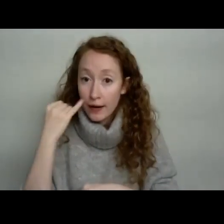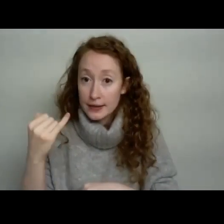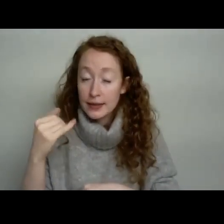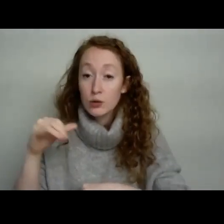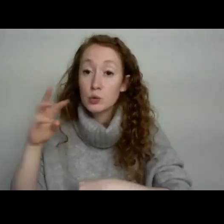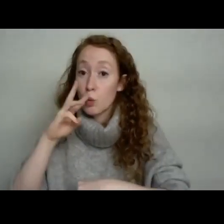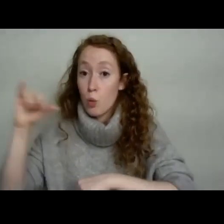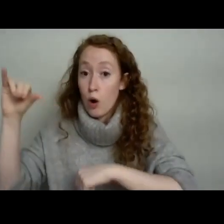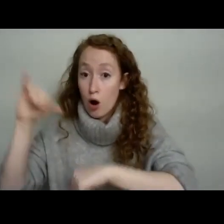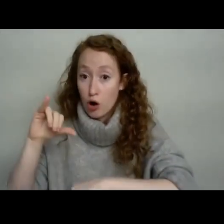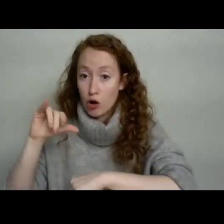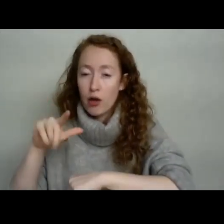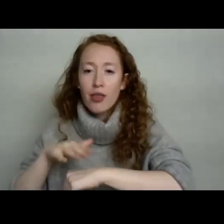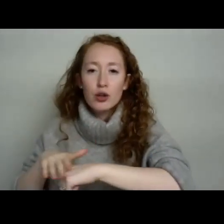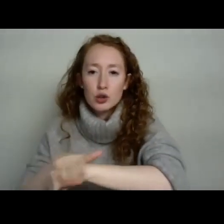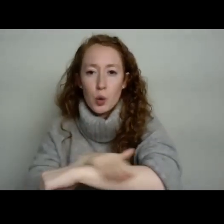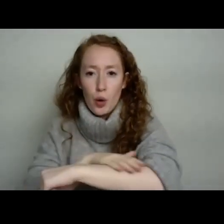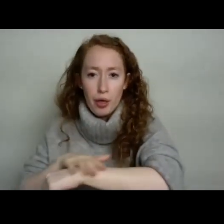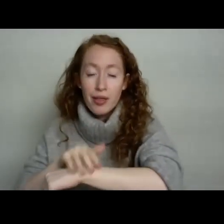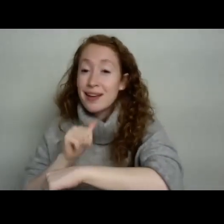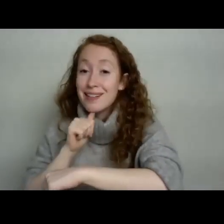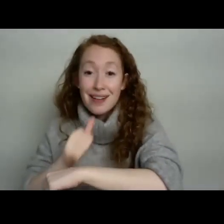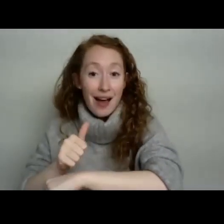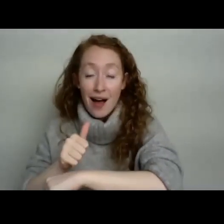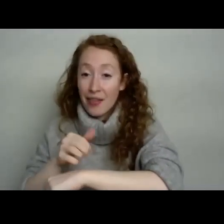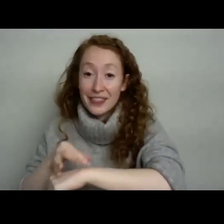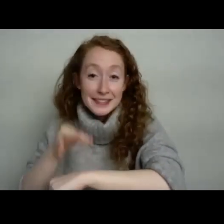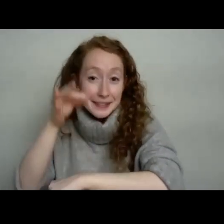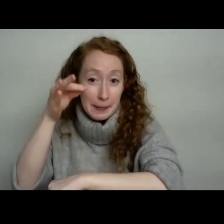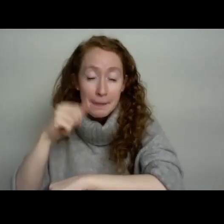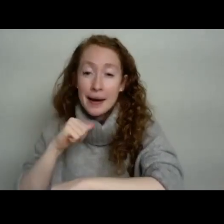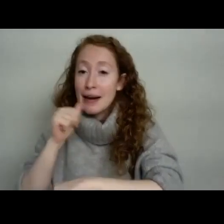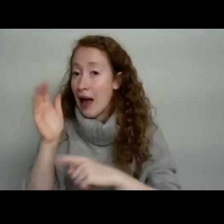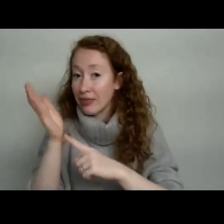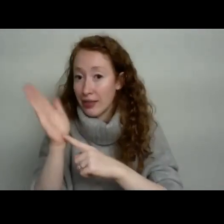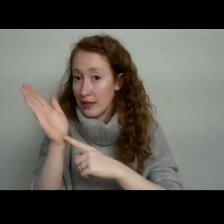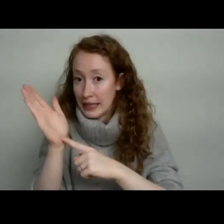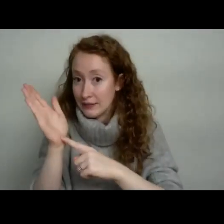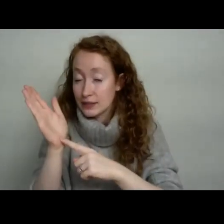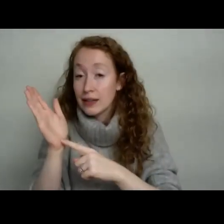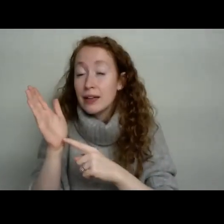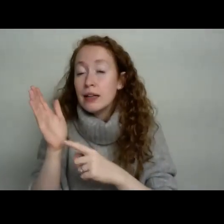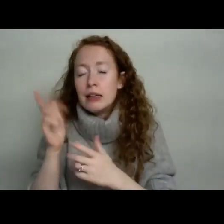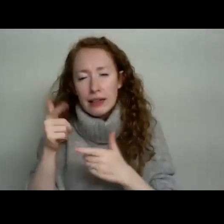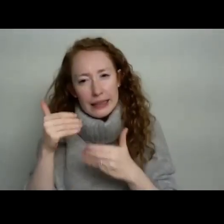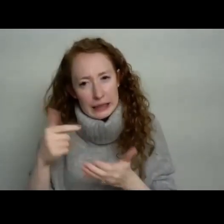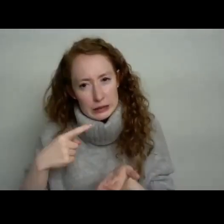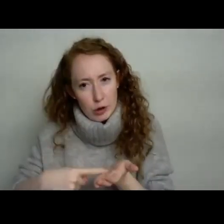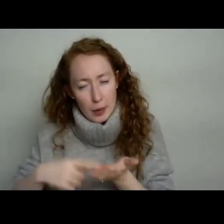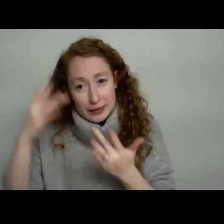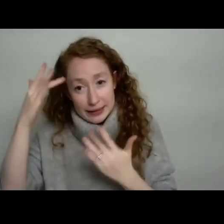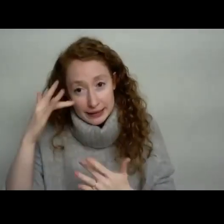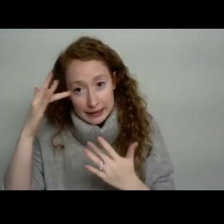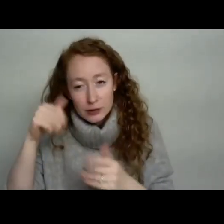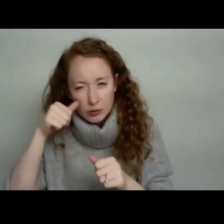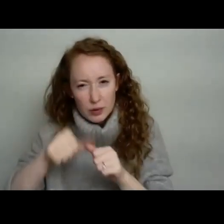plants, you will be doing yourself such a huge favor. Let's talk about disease now, because as we talked about with damping